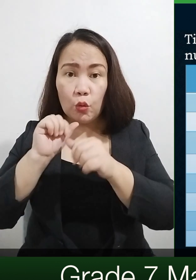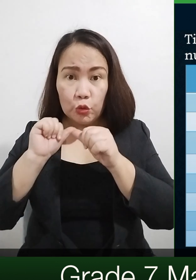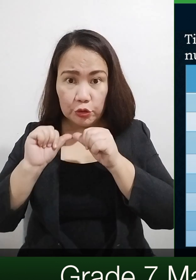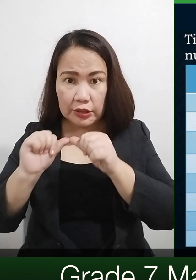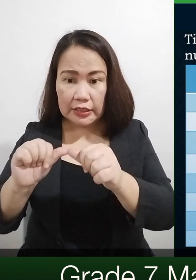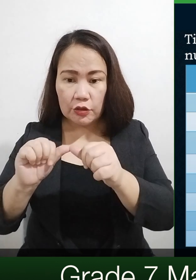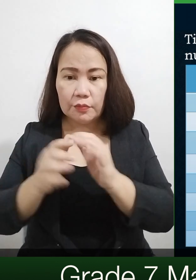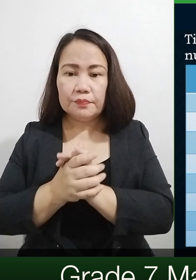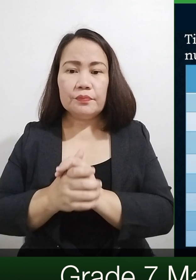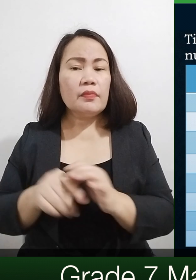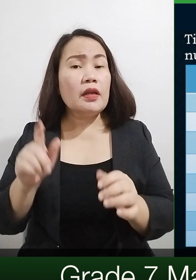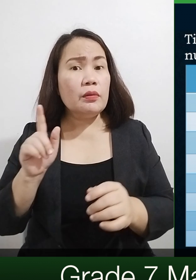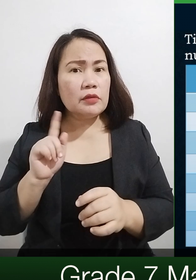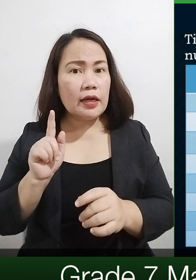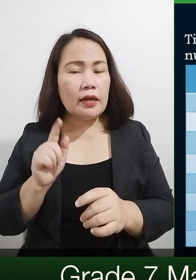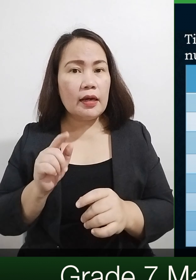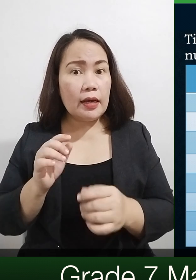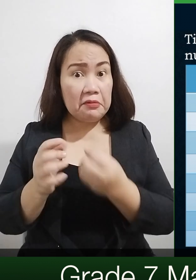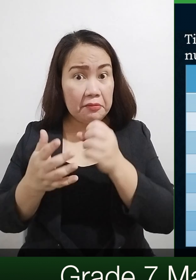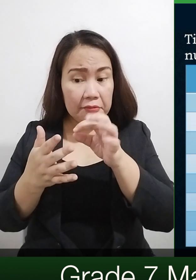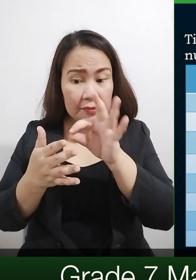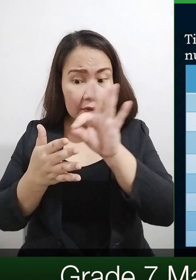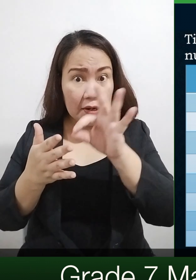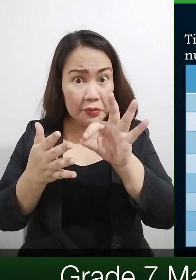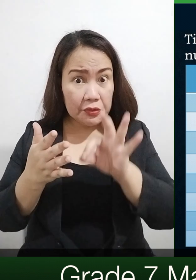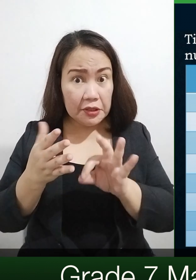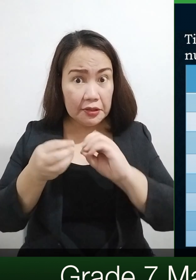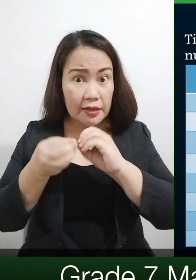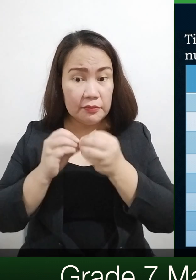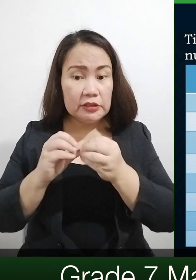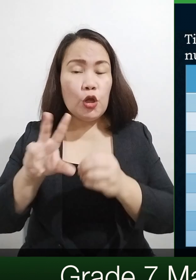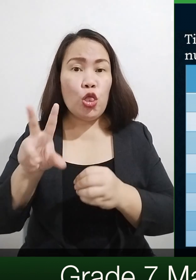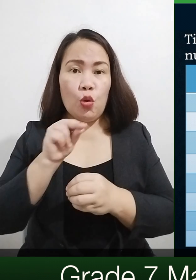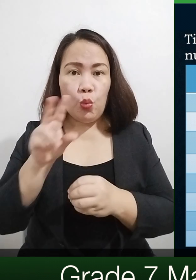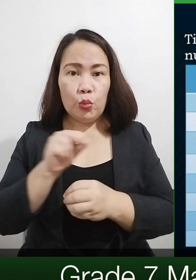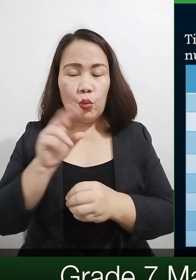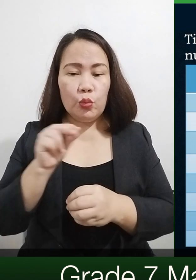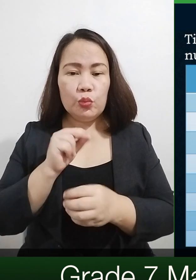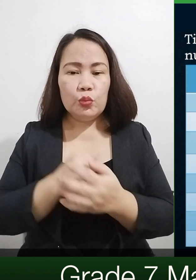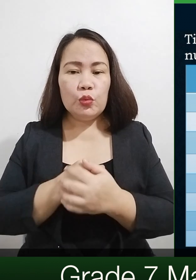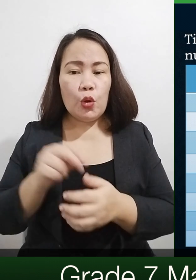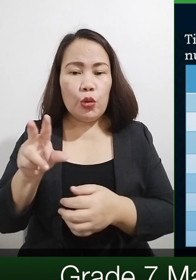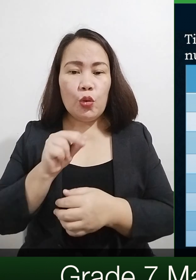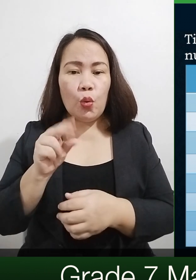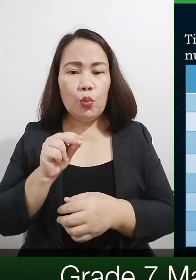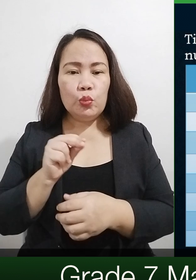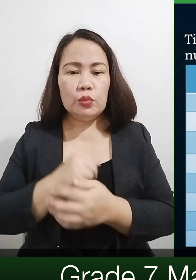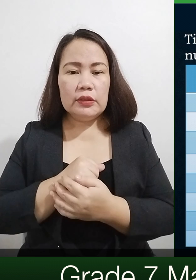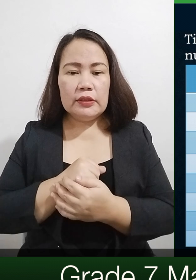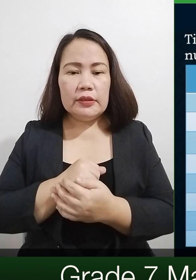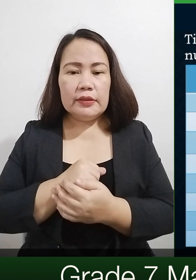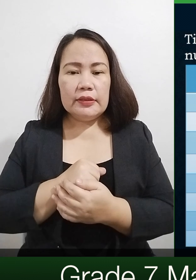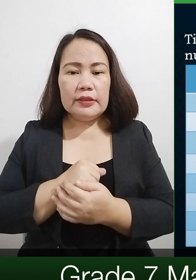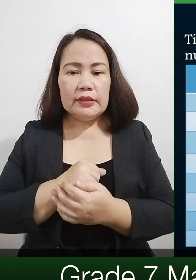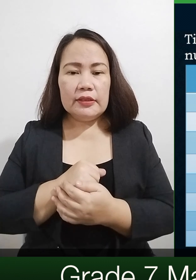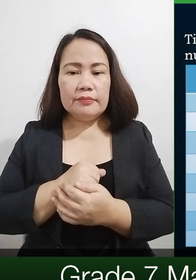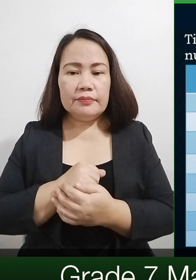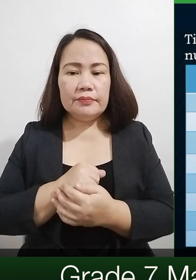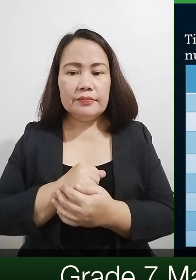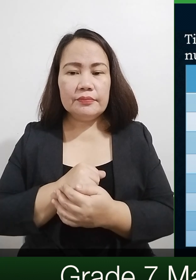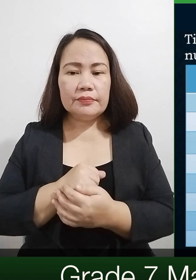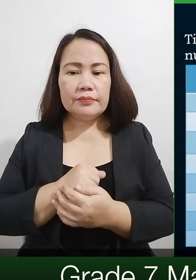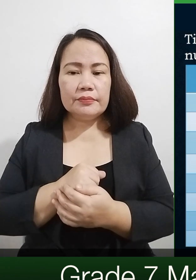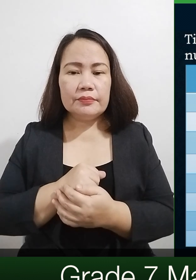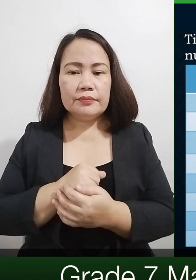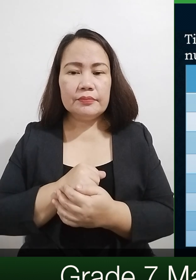siya, is it a counting number? No. Kasi ito ay under whole integers lahat. So, therefore, since